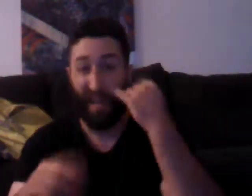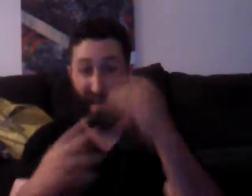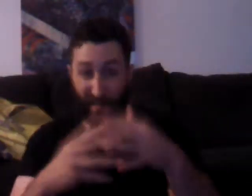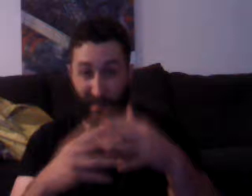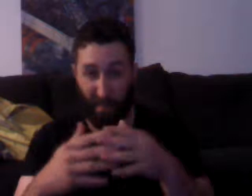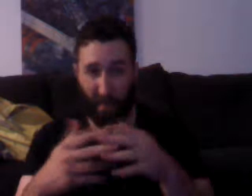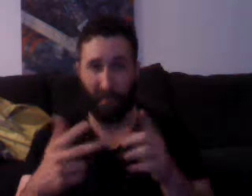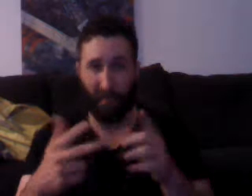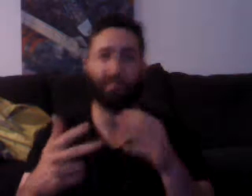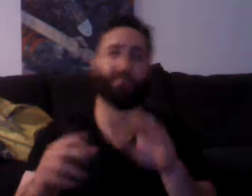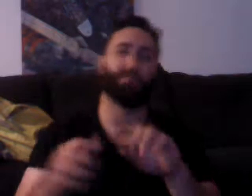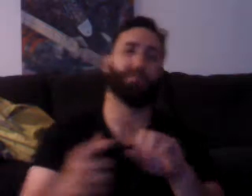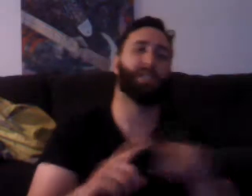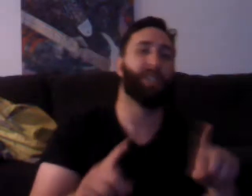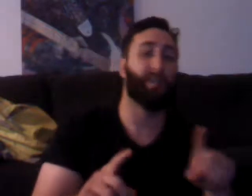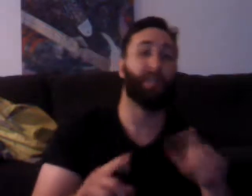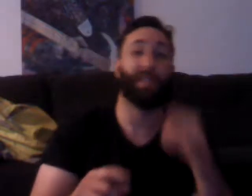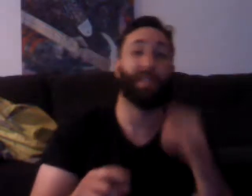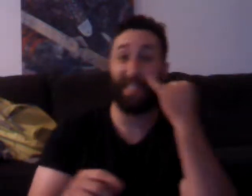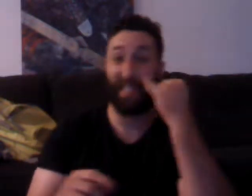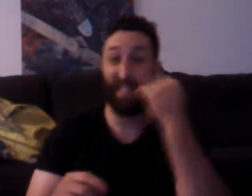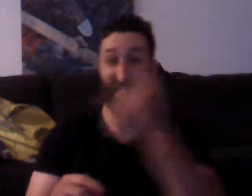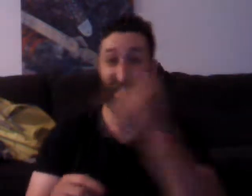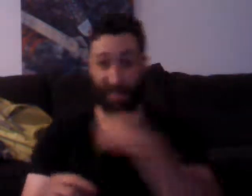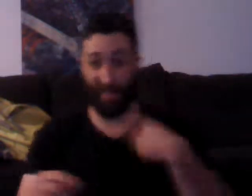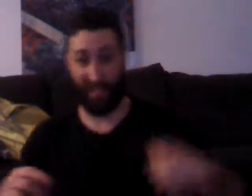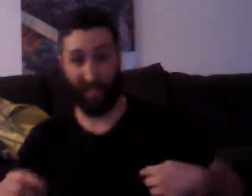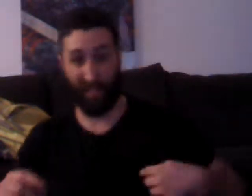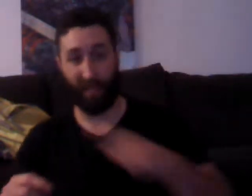Water is sprayed into the mix, and everything is blended together in a big vat.